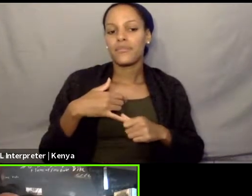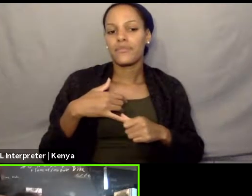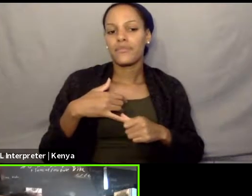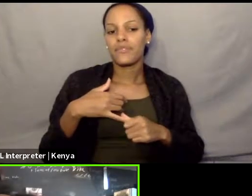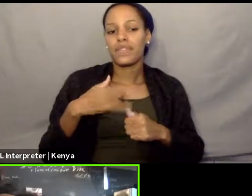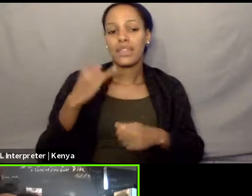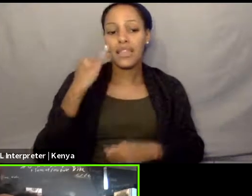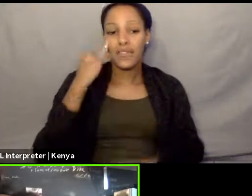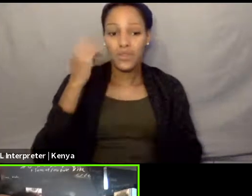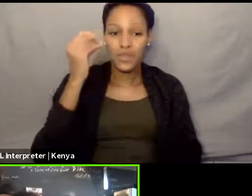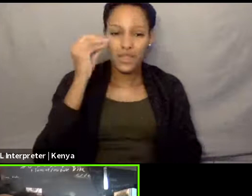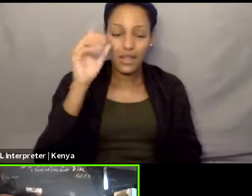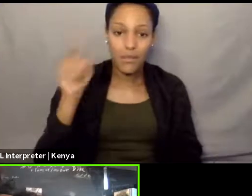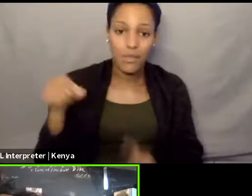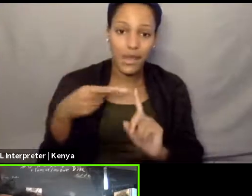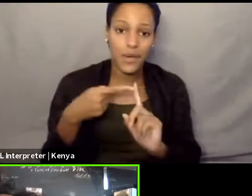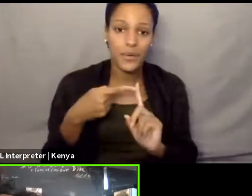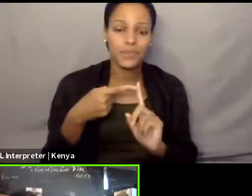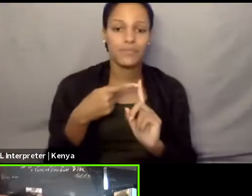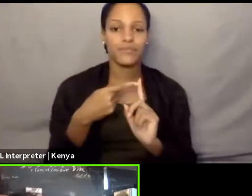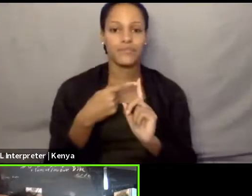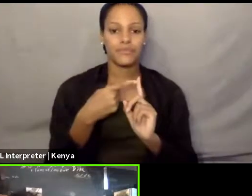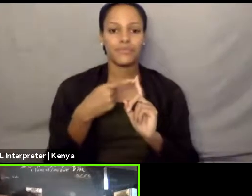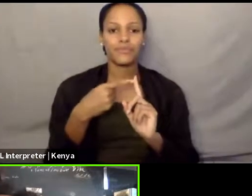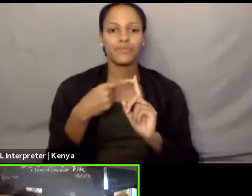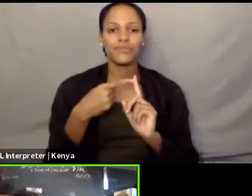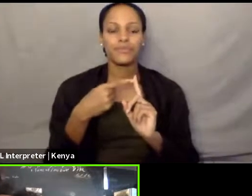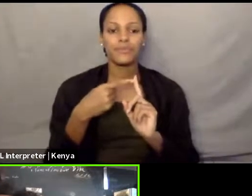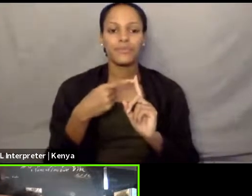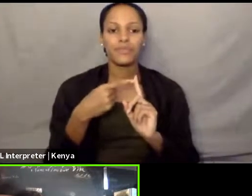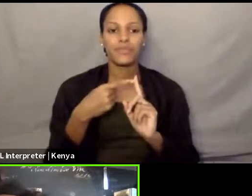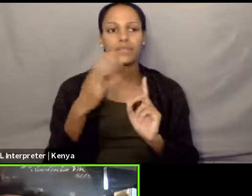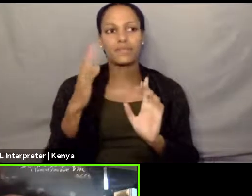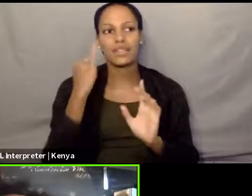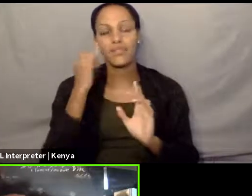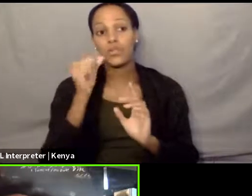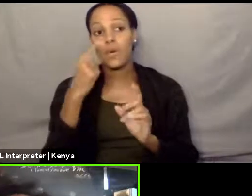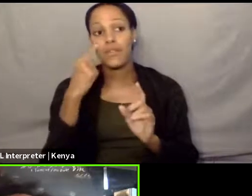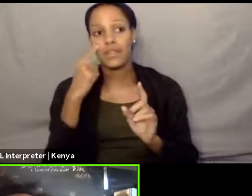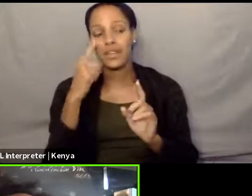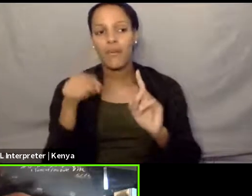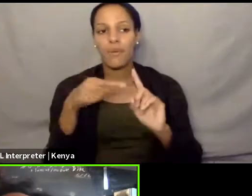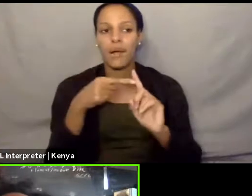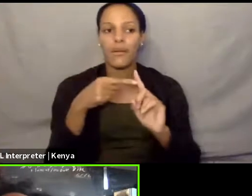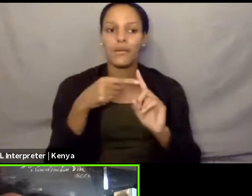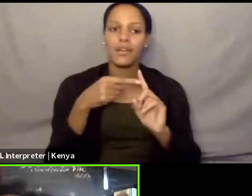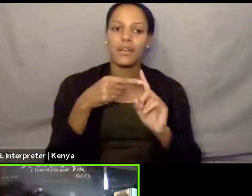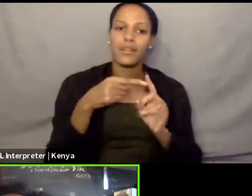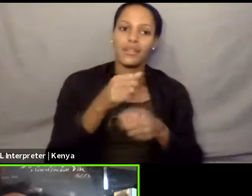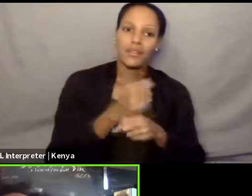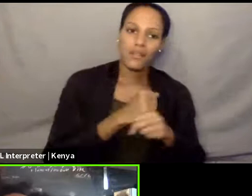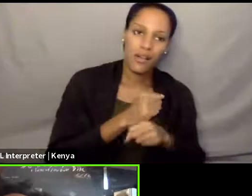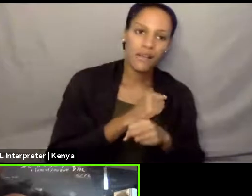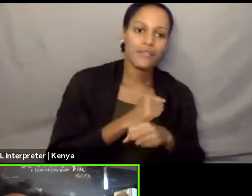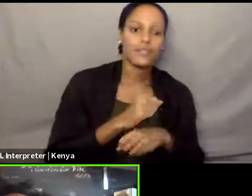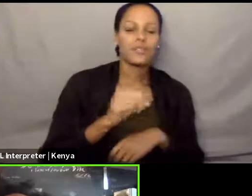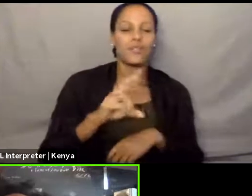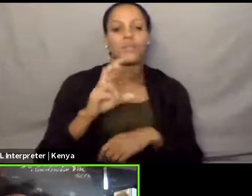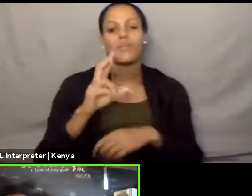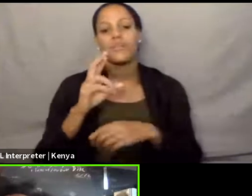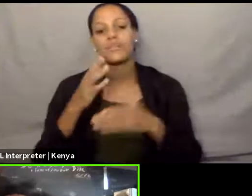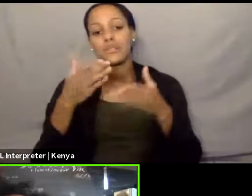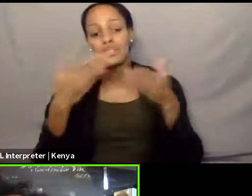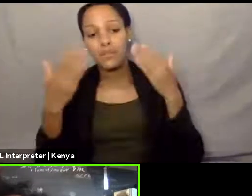if you think about, even if you don't think about the cup of coffee, or you think about the smell of the